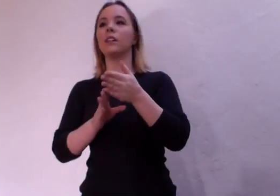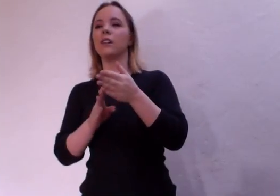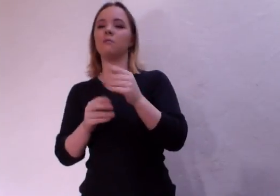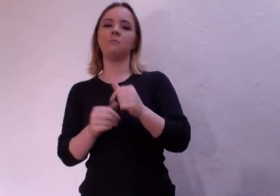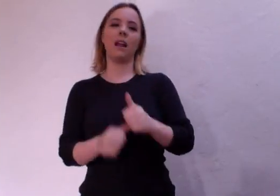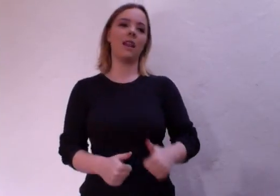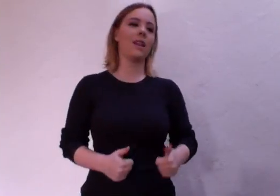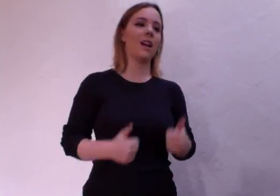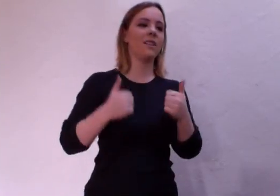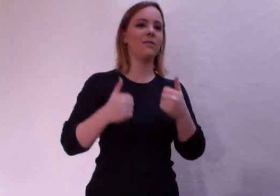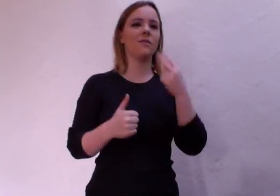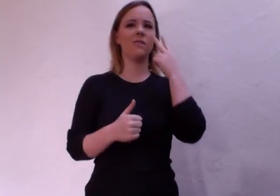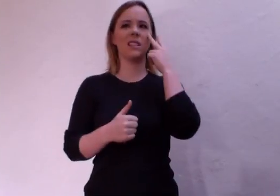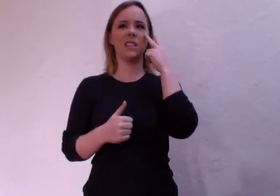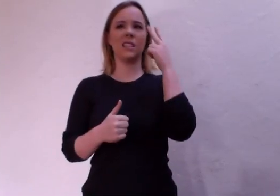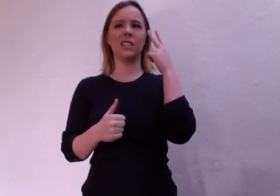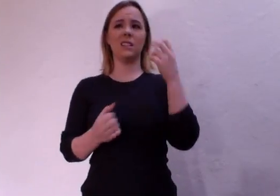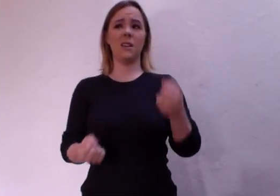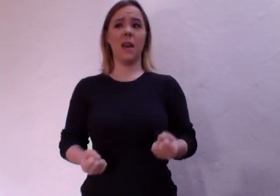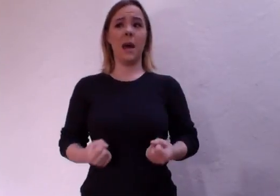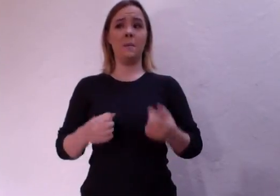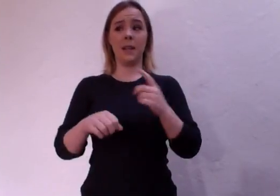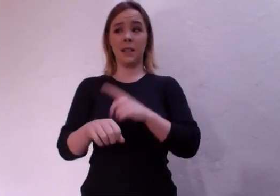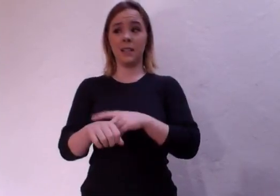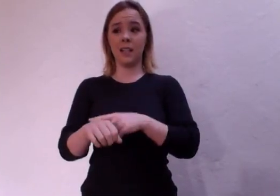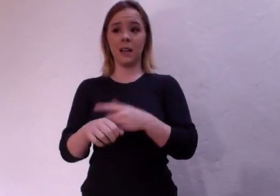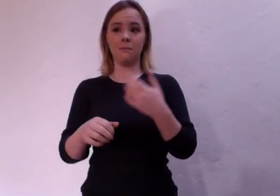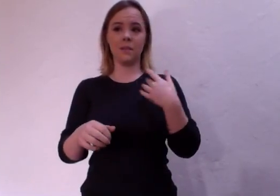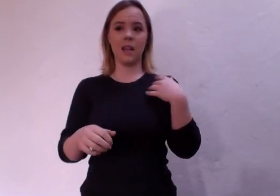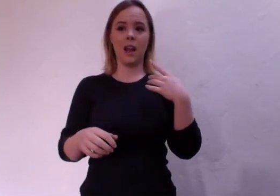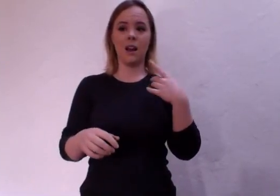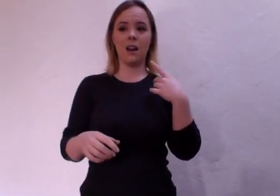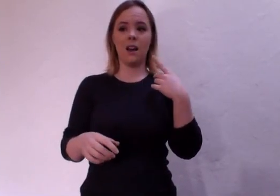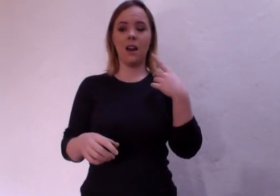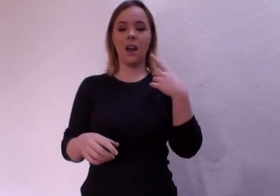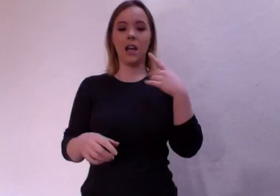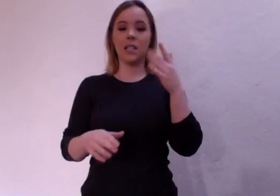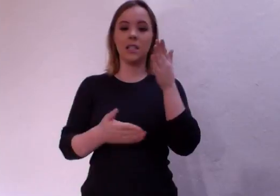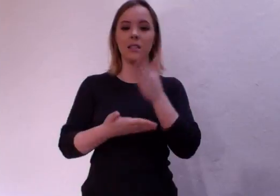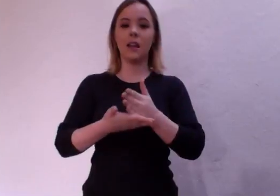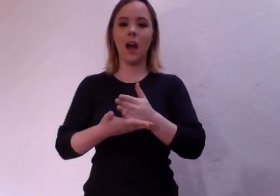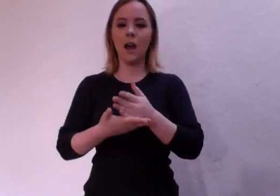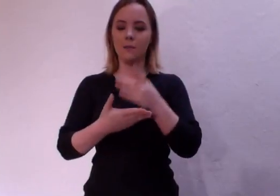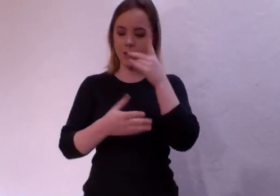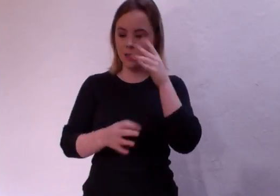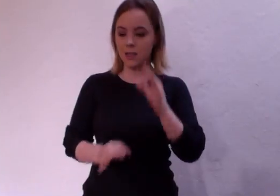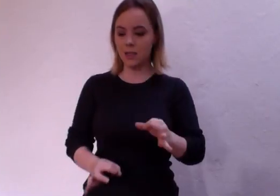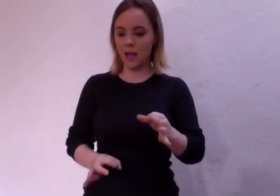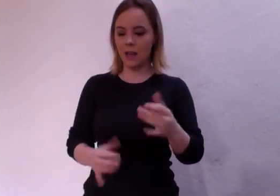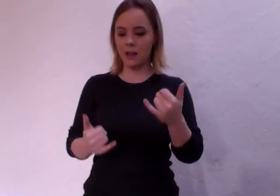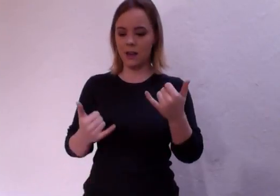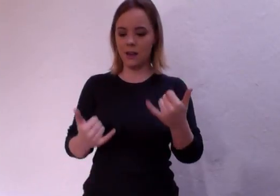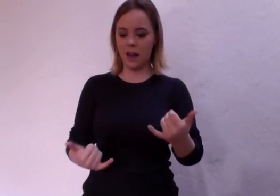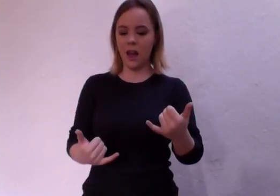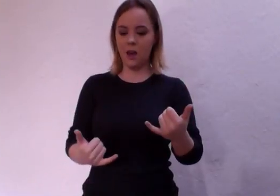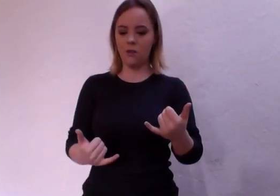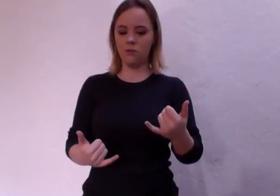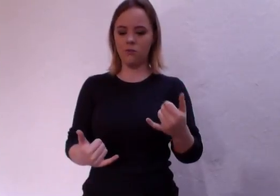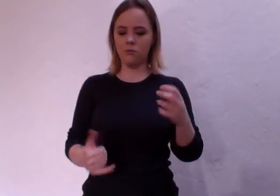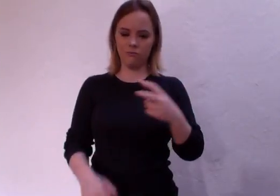sort of every time there was a pivot point. Now, in retrospect, it's easy to look back and see where the opportunity was. And